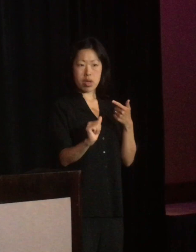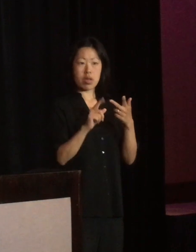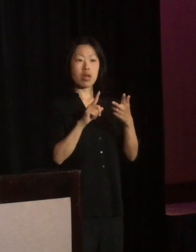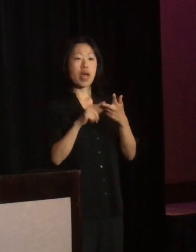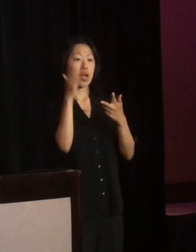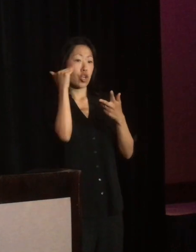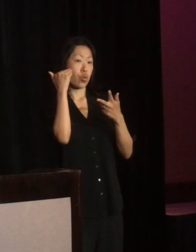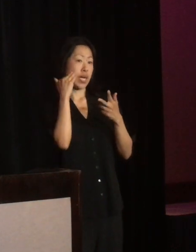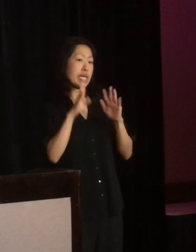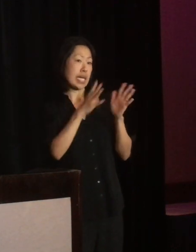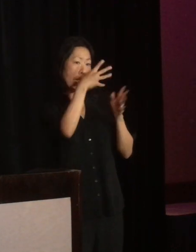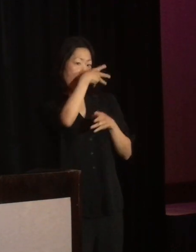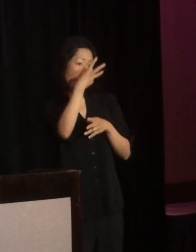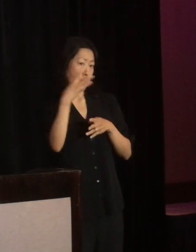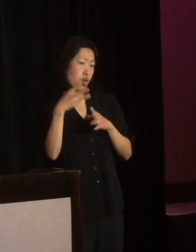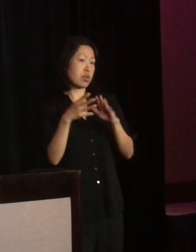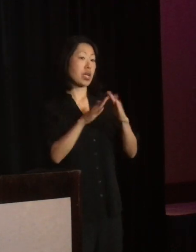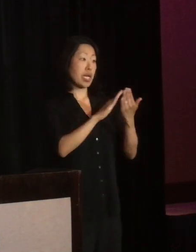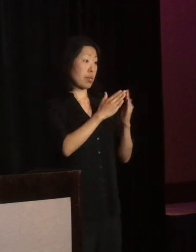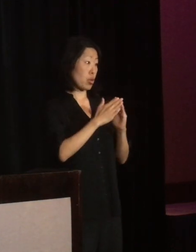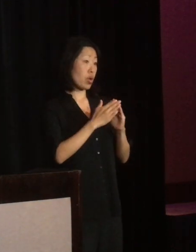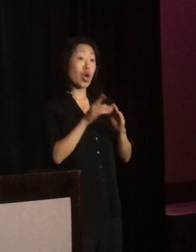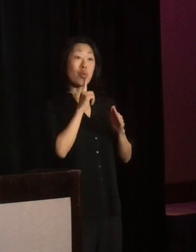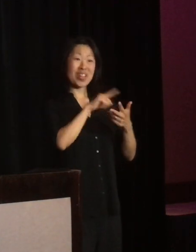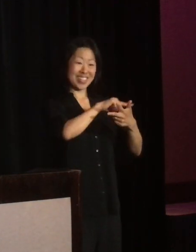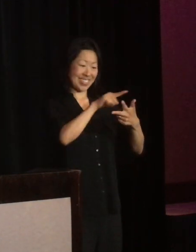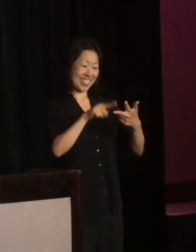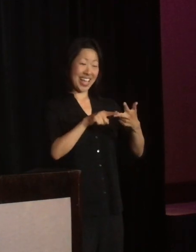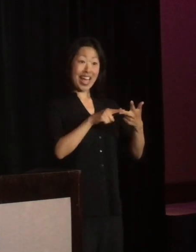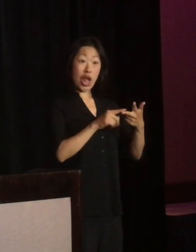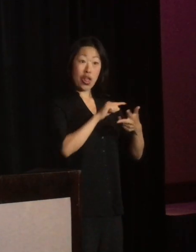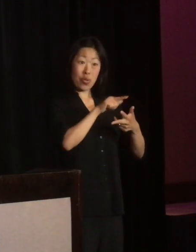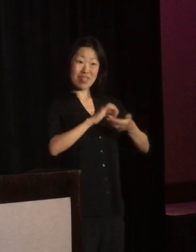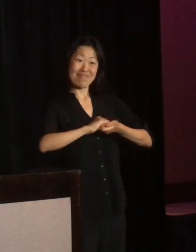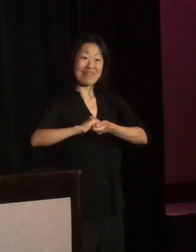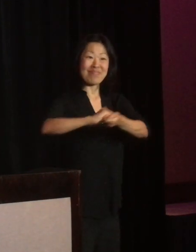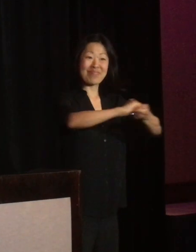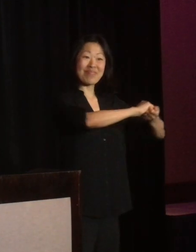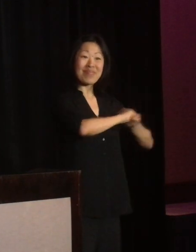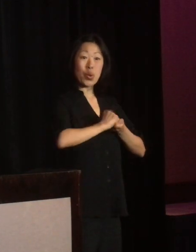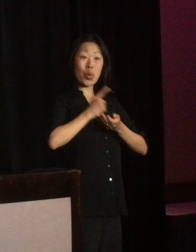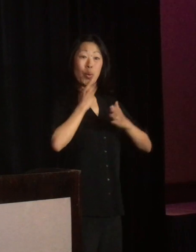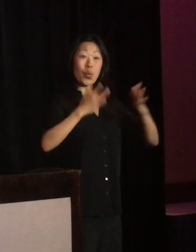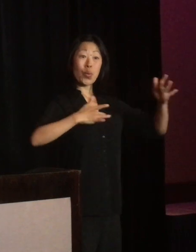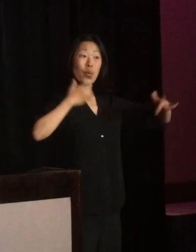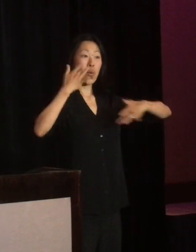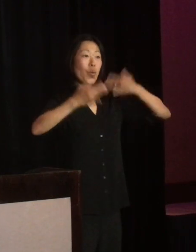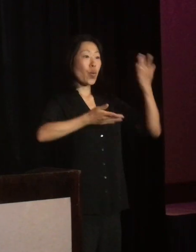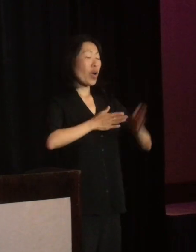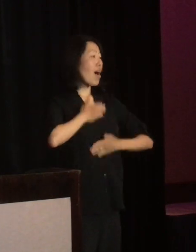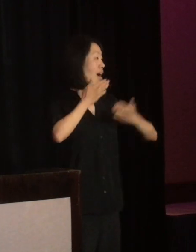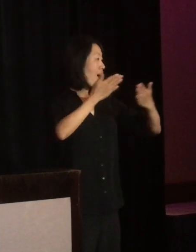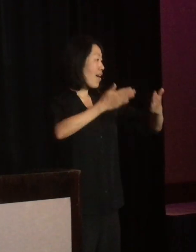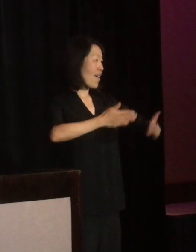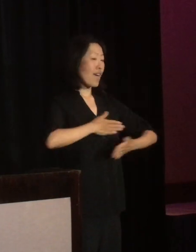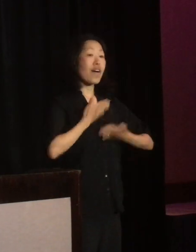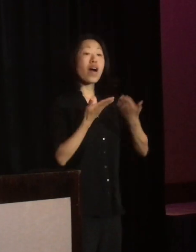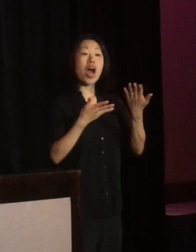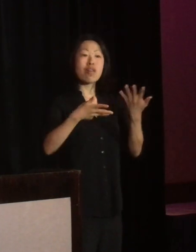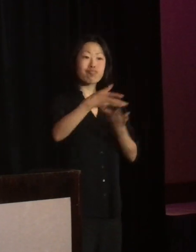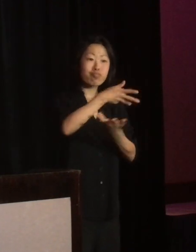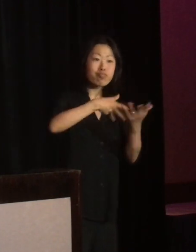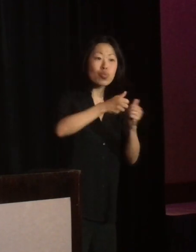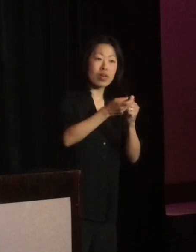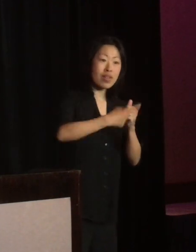immigrant community. So it's actually kind of a joy to be working with these other Asian communities to know what they're dealing with in terms of mental health